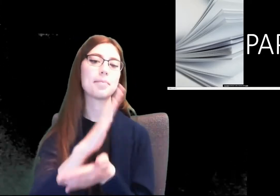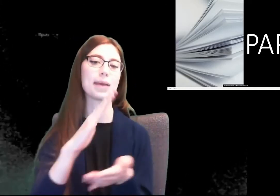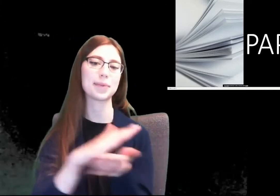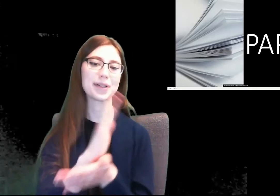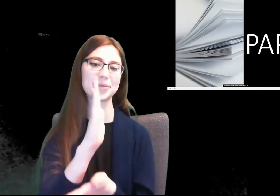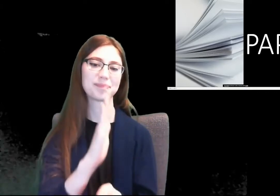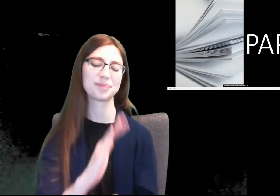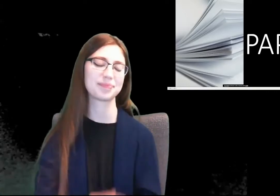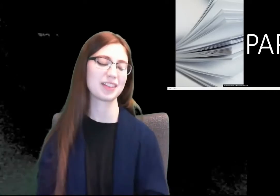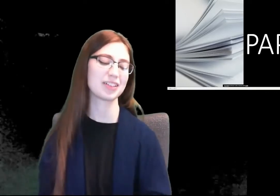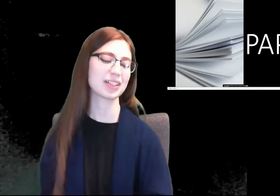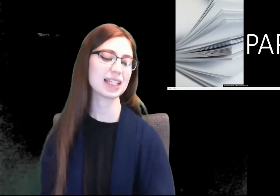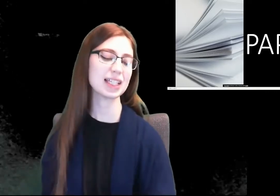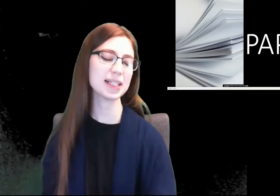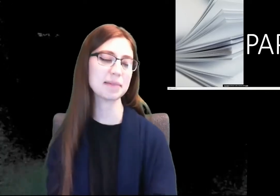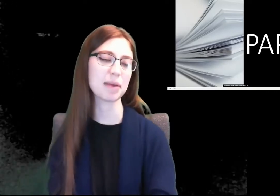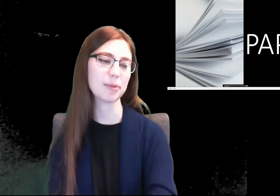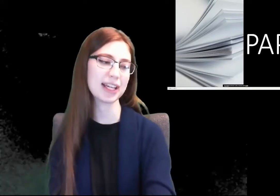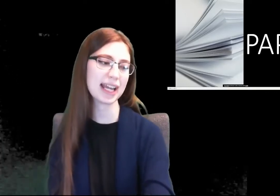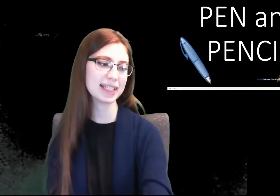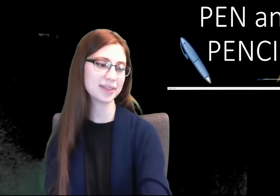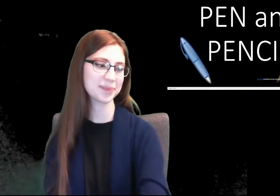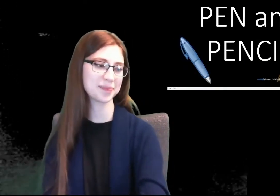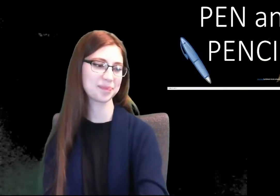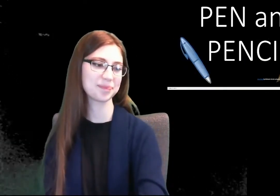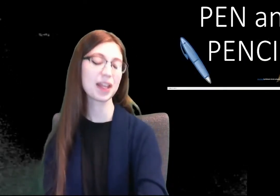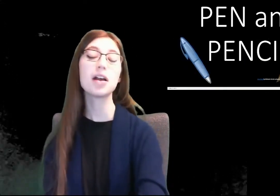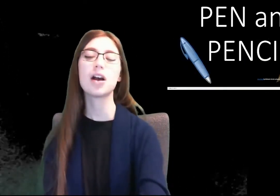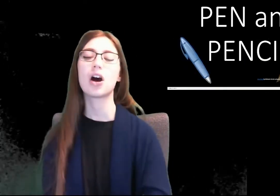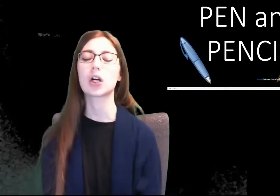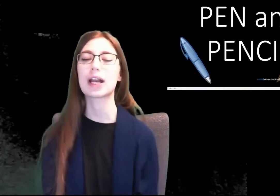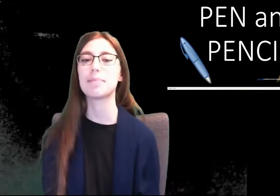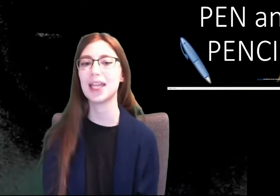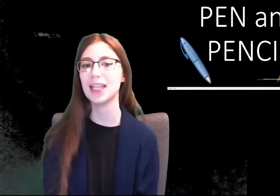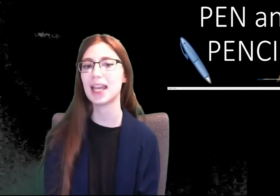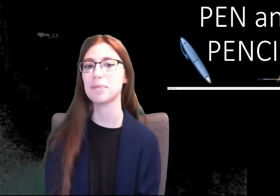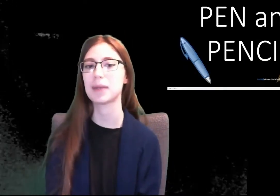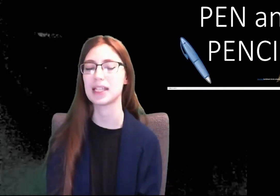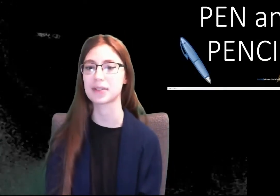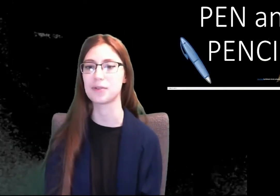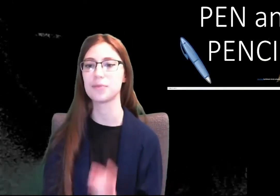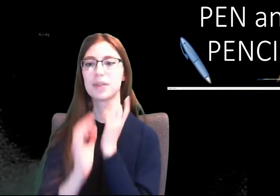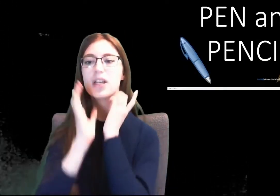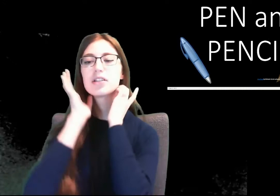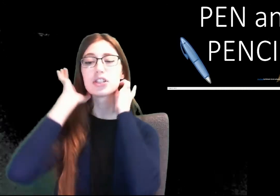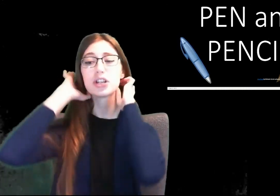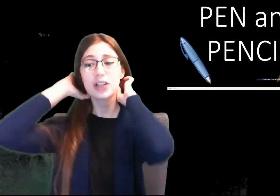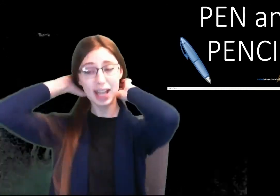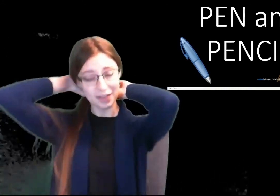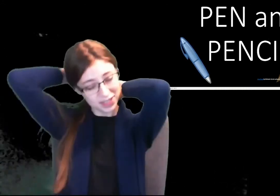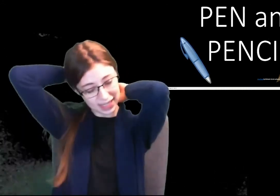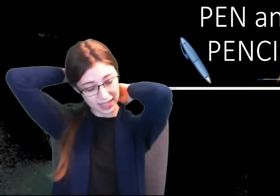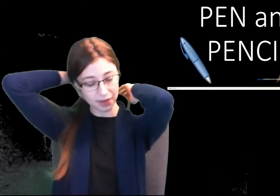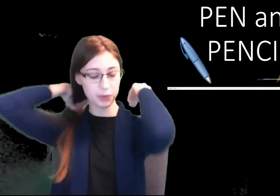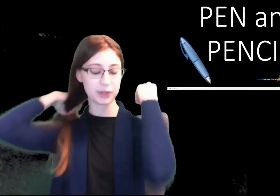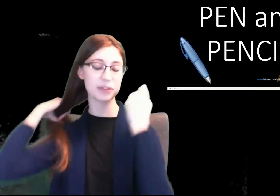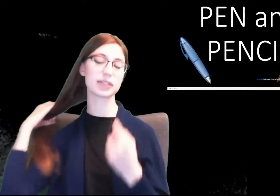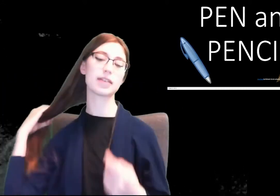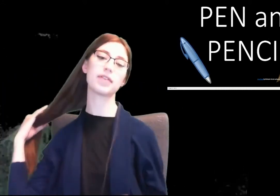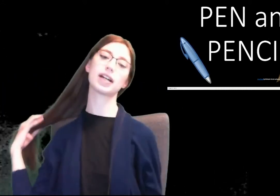Paper. Just easy memory aid. All right, pen and pencil. So you're going to have to think of one of those very